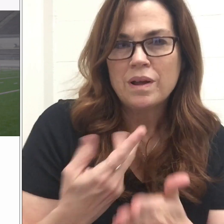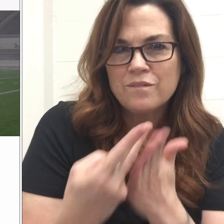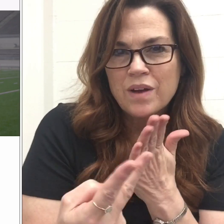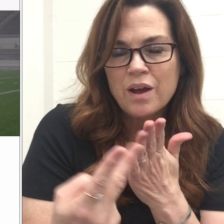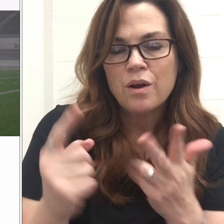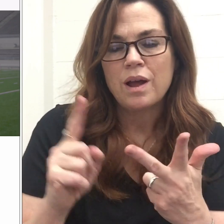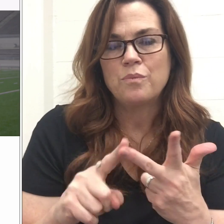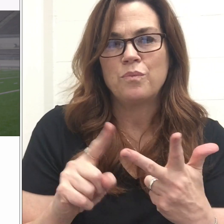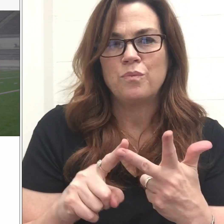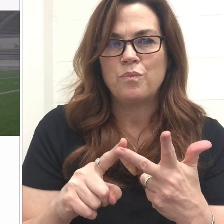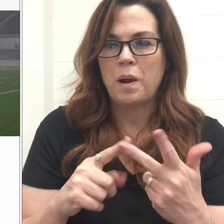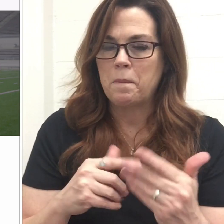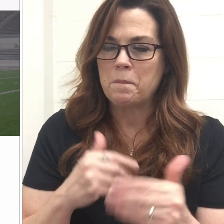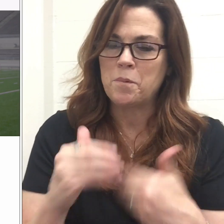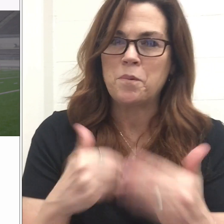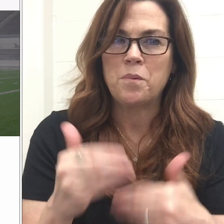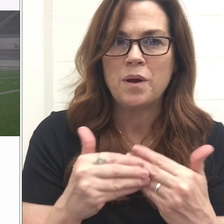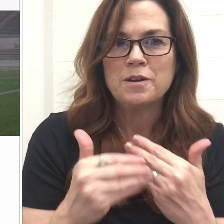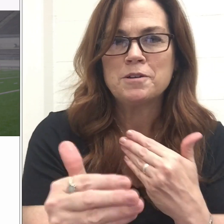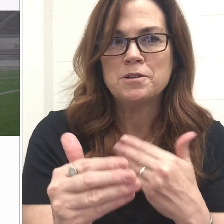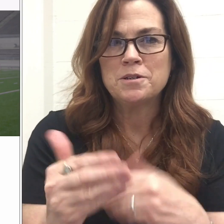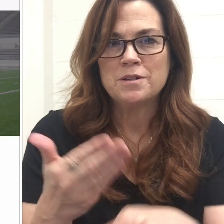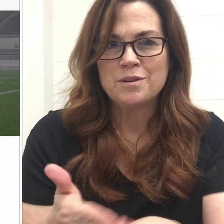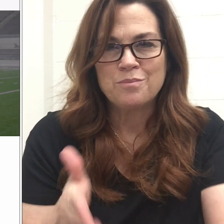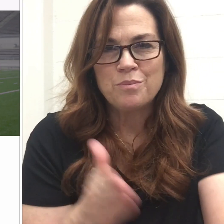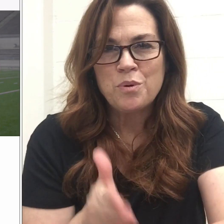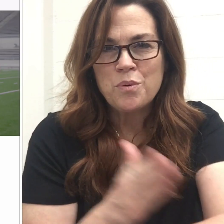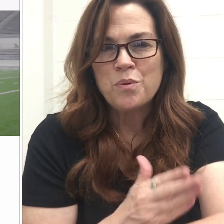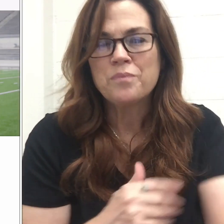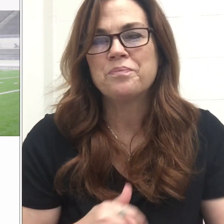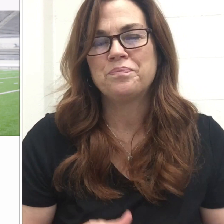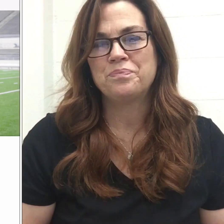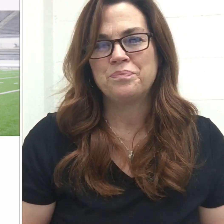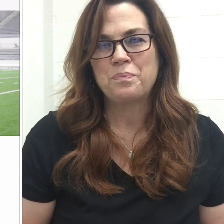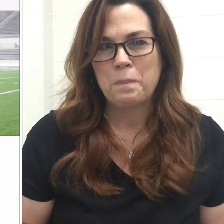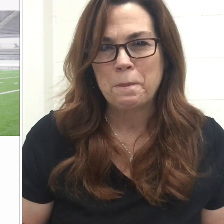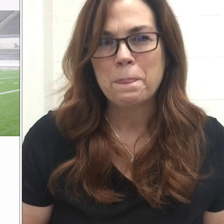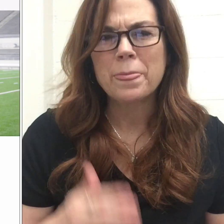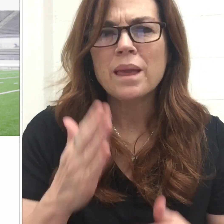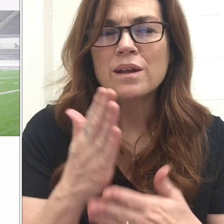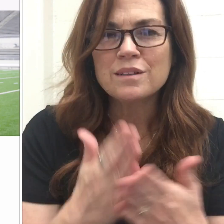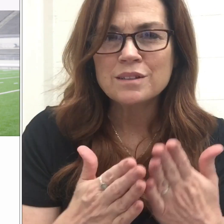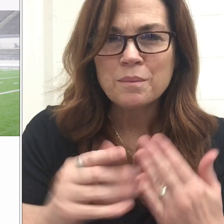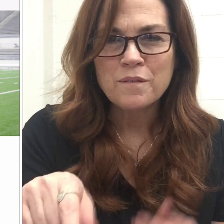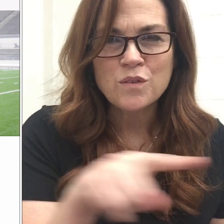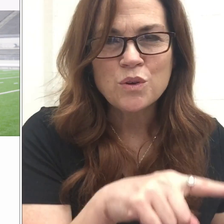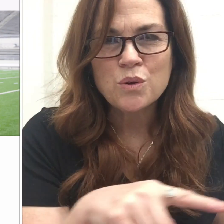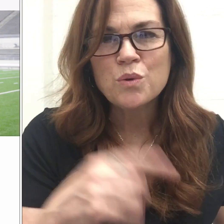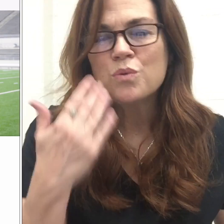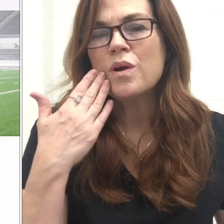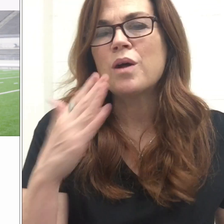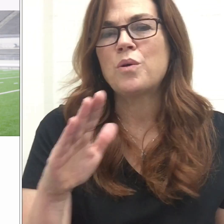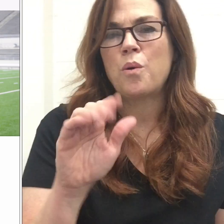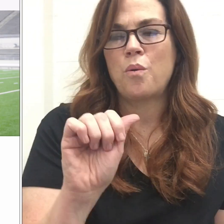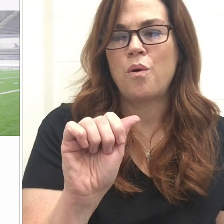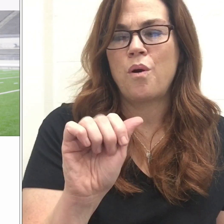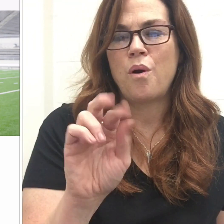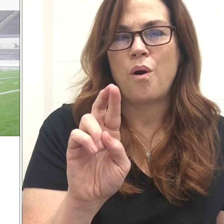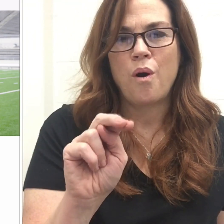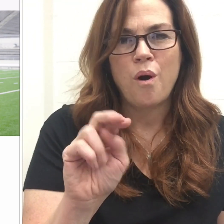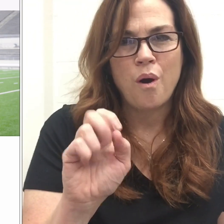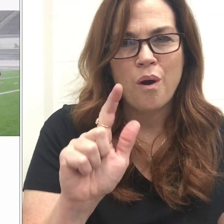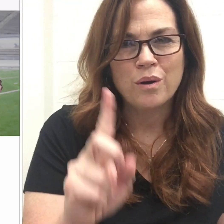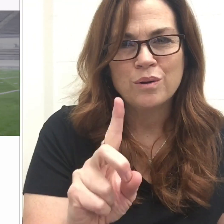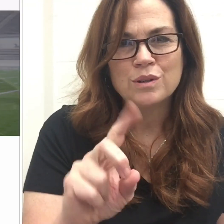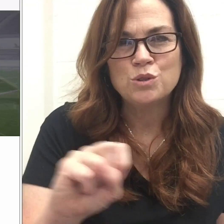fail willingly, and we fail forward. Listen to this from Arnold Schwarzenegger. Some of you young bucks don't know who Arnold